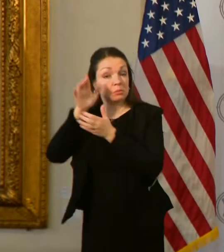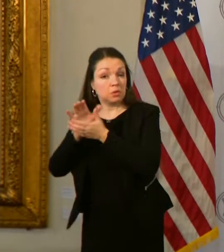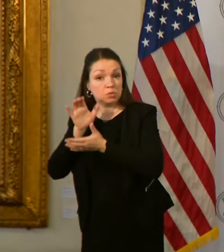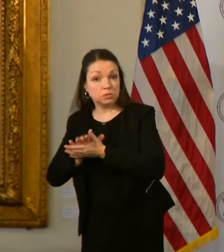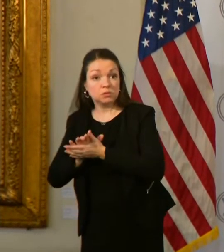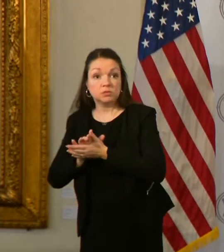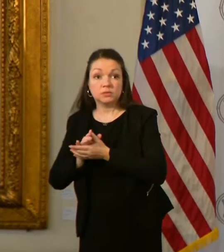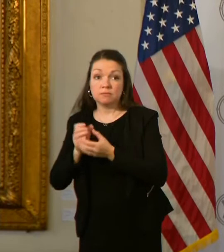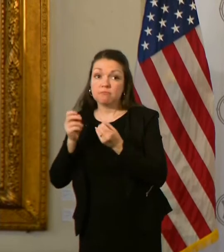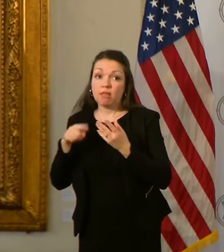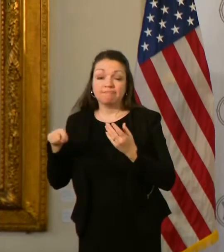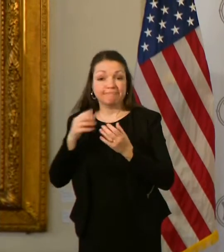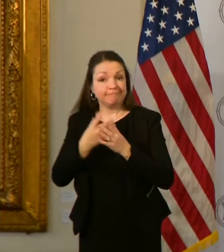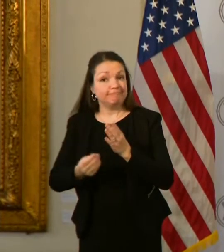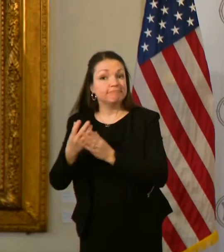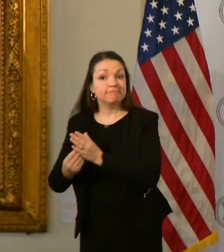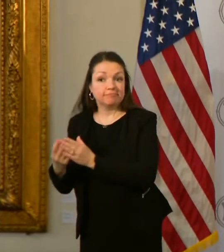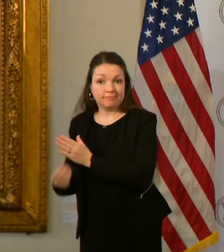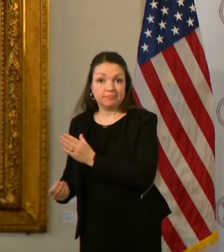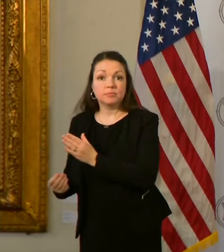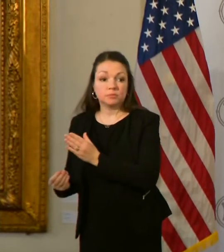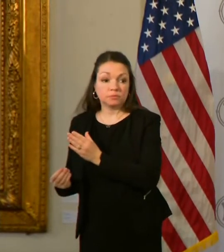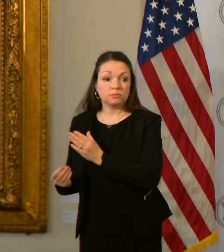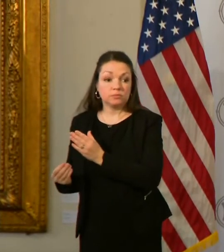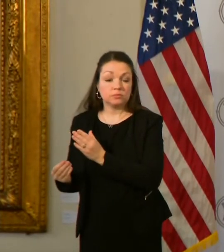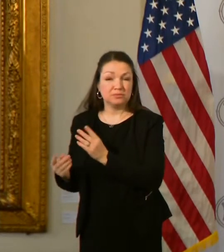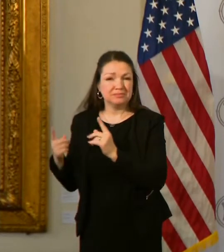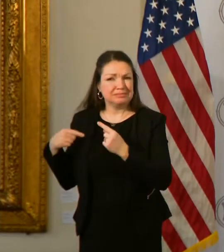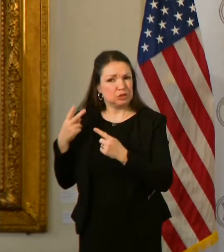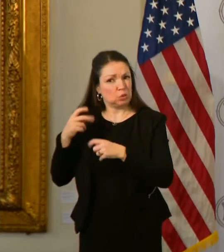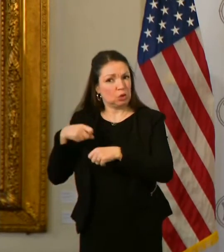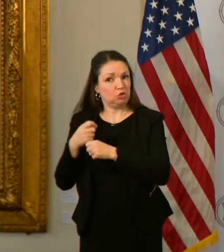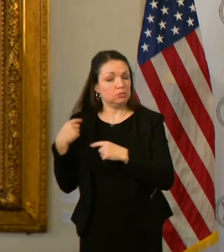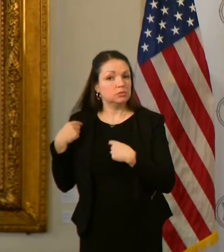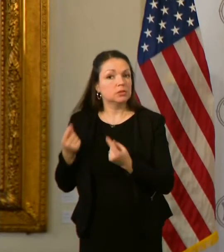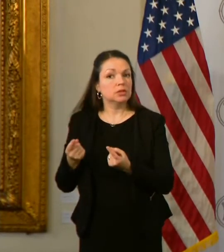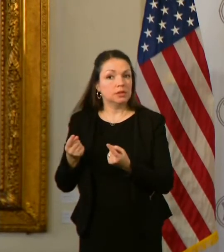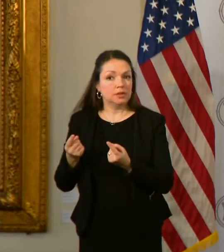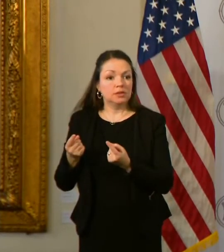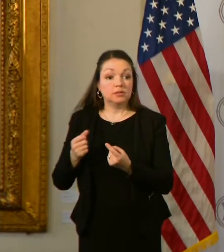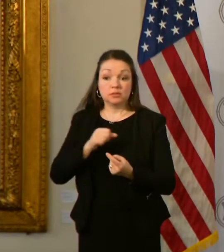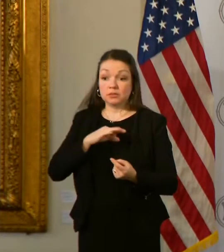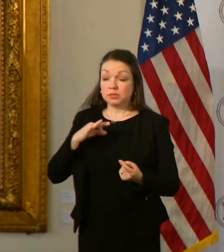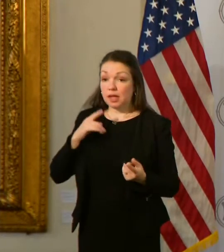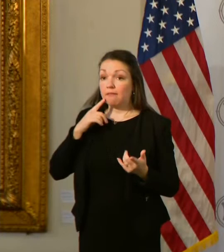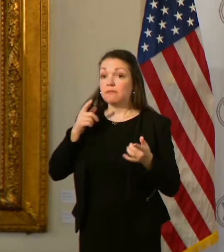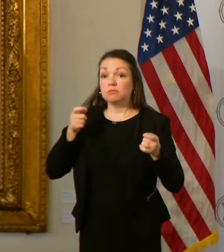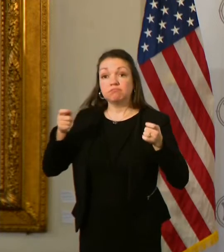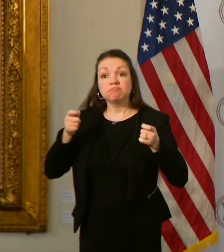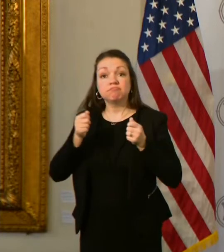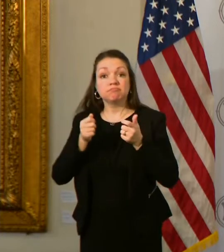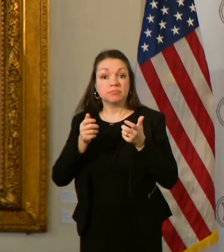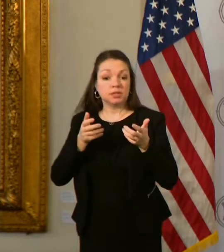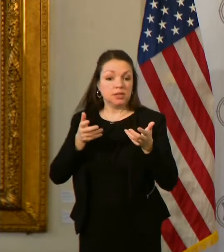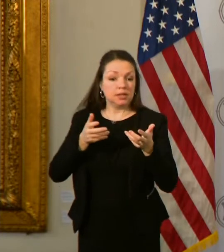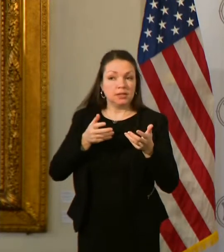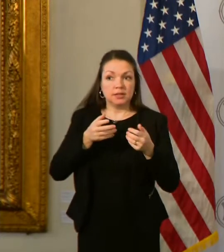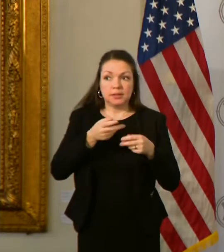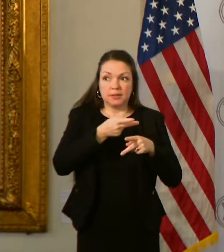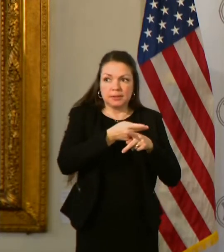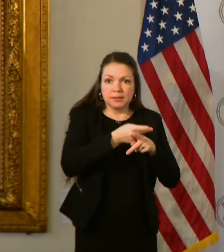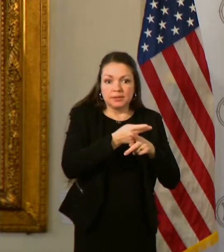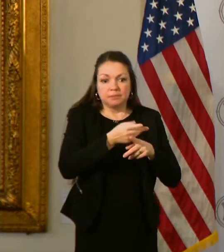spouses. Since the beginning of this pandemic, our staff have had to deal with parenting at